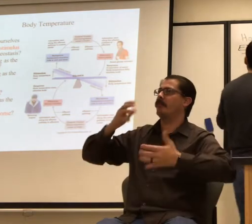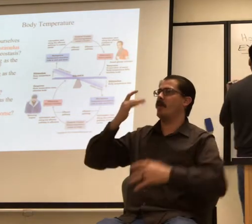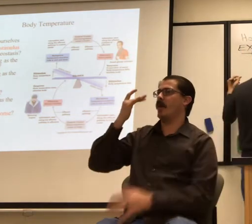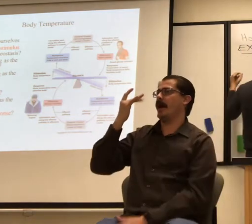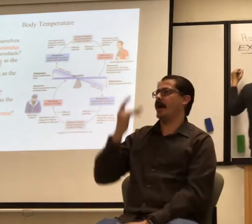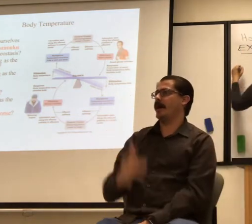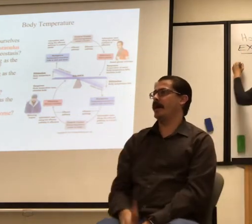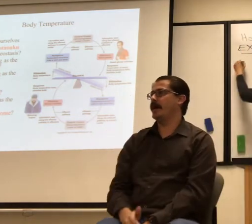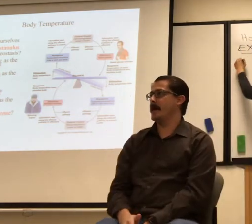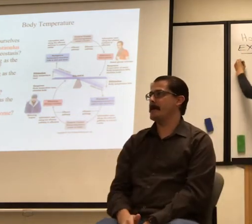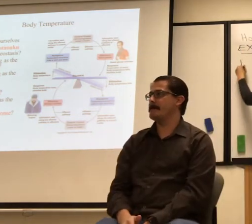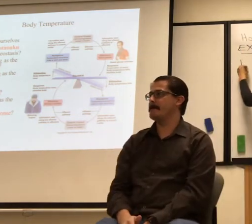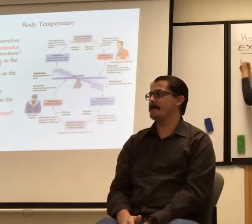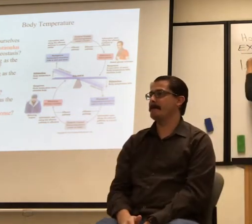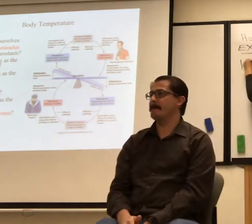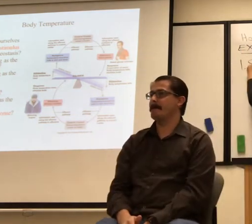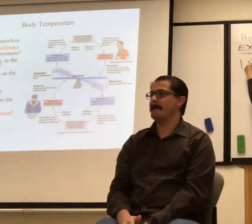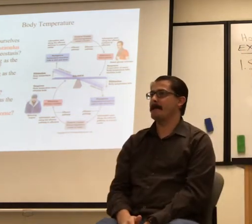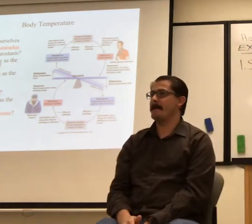disturbing homeostasis?